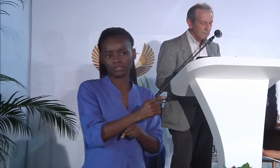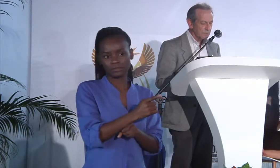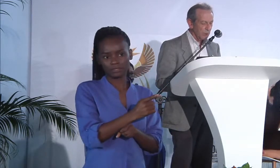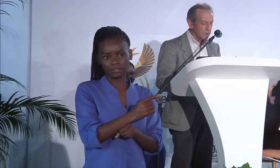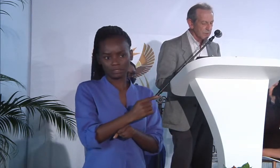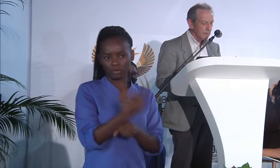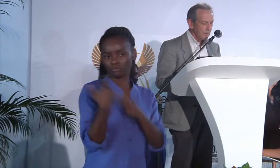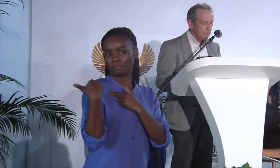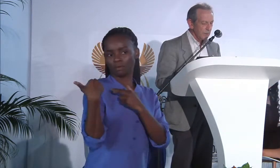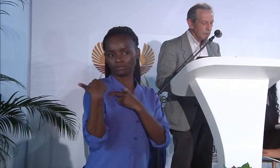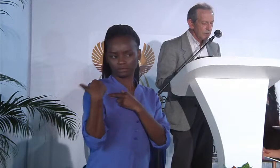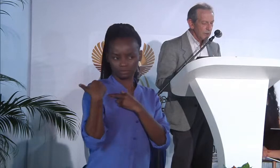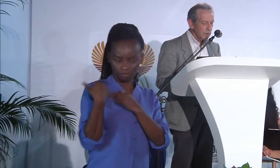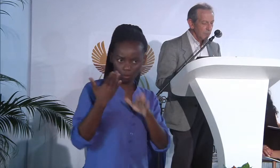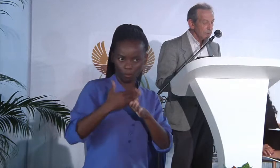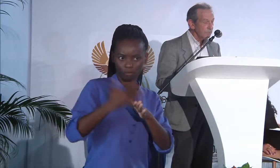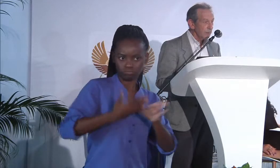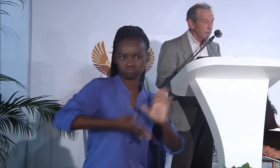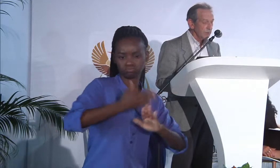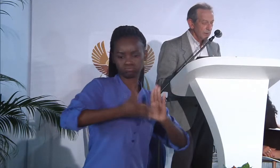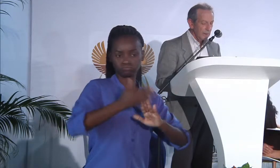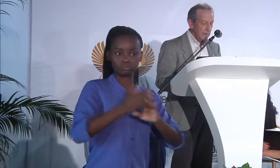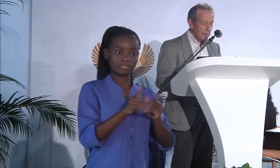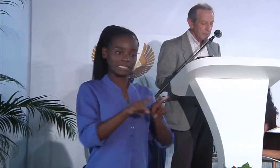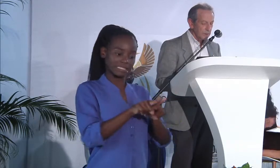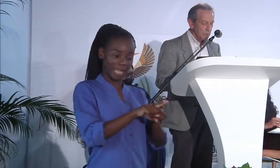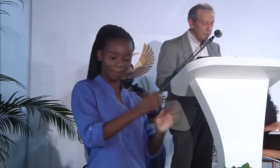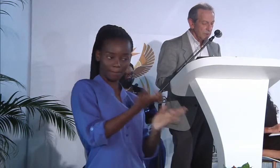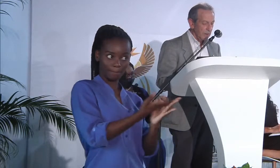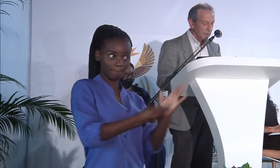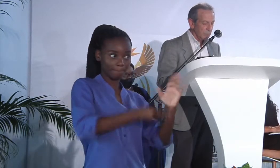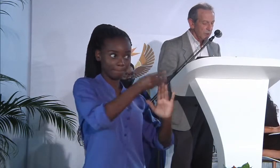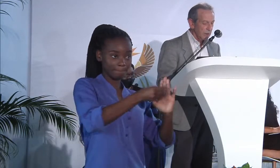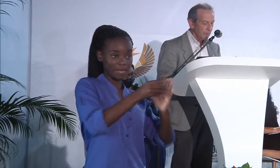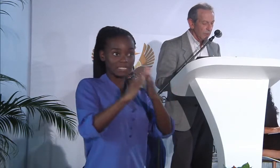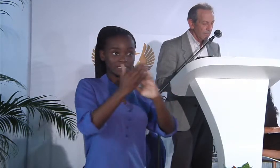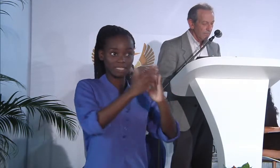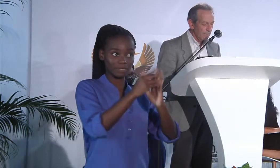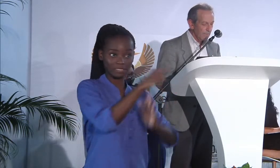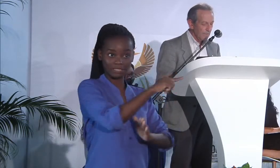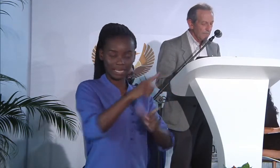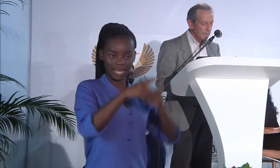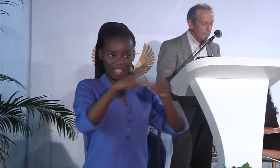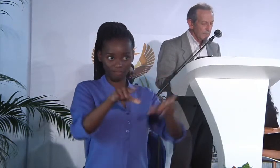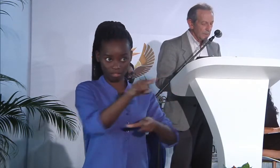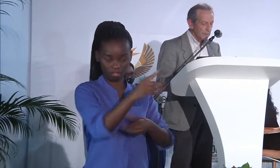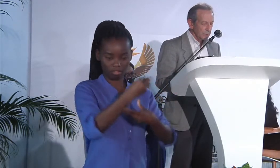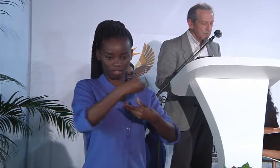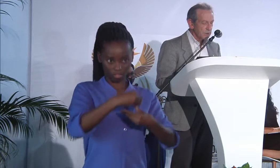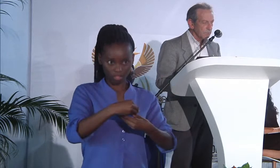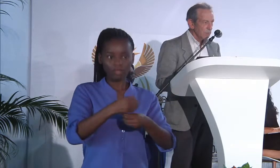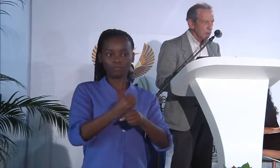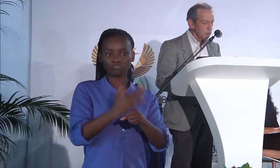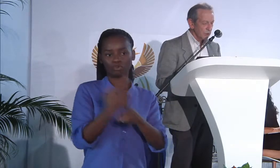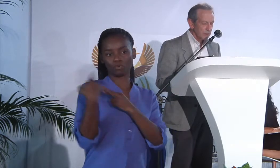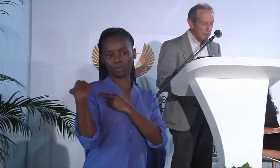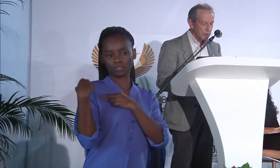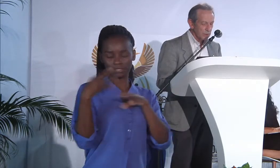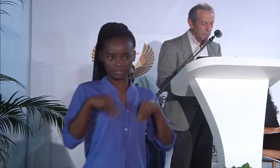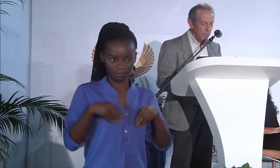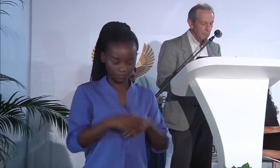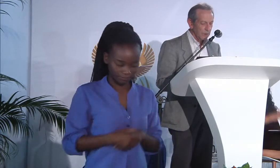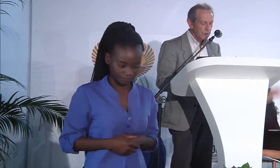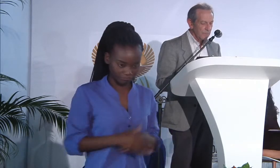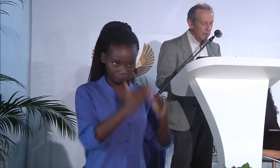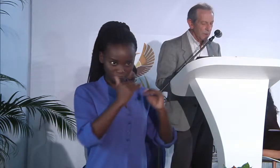effective response, including economic development and at a community level. Goal 6 promotes data